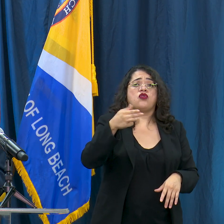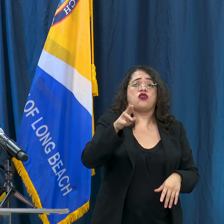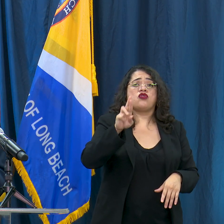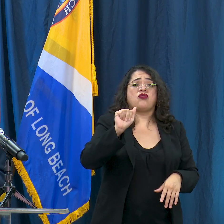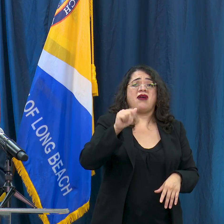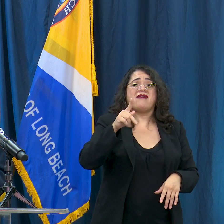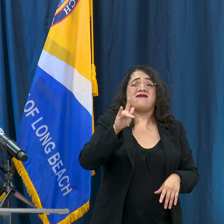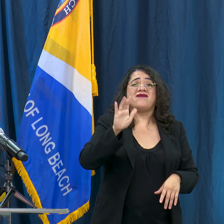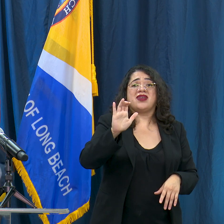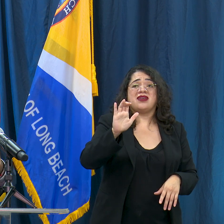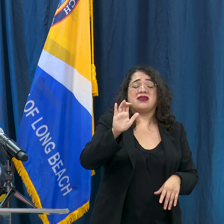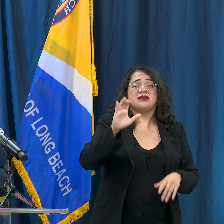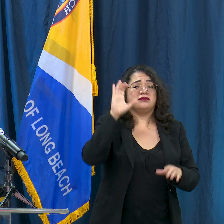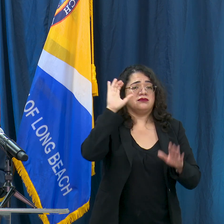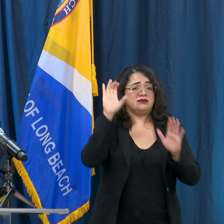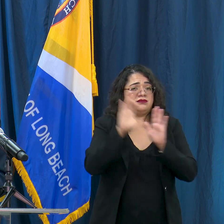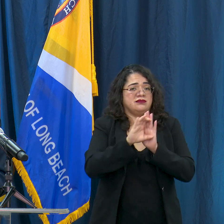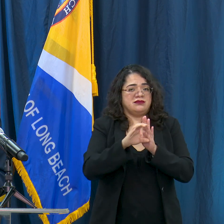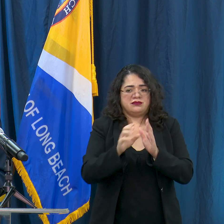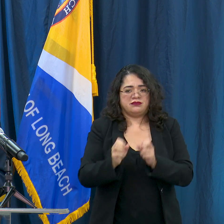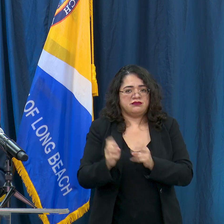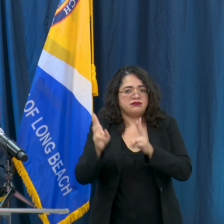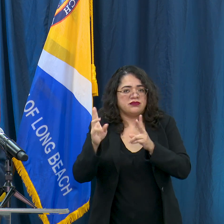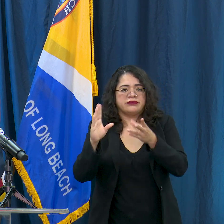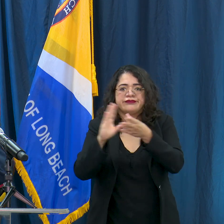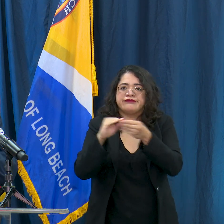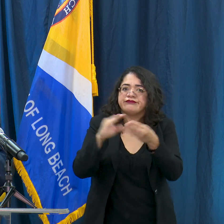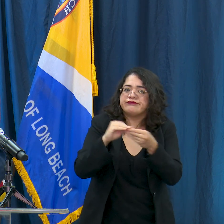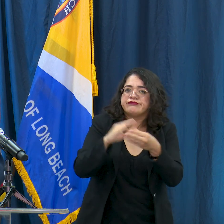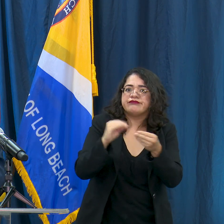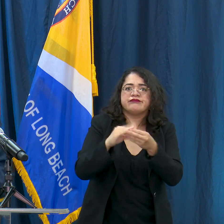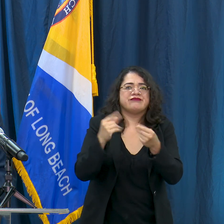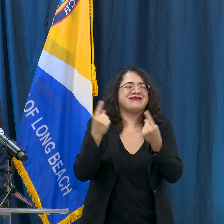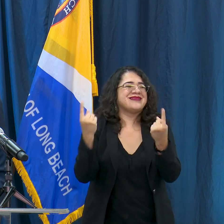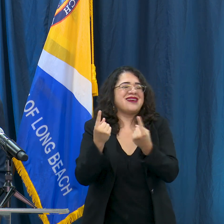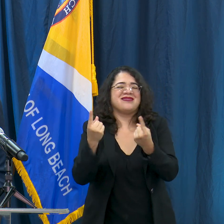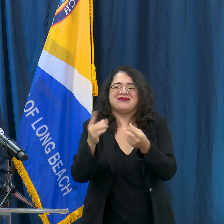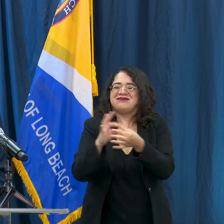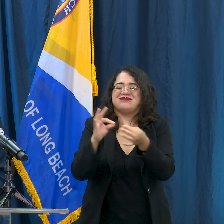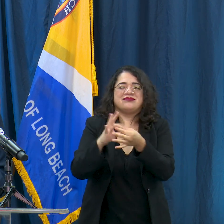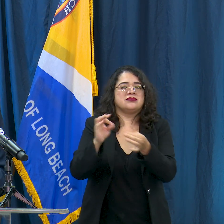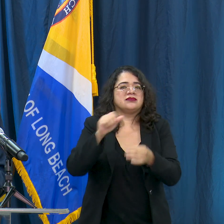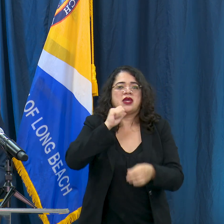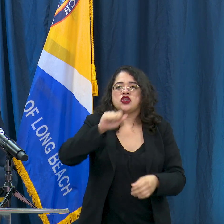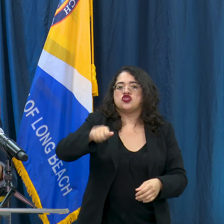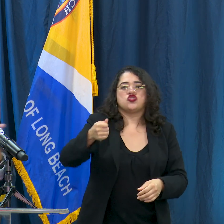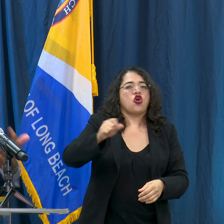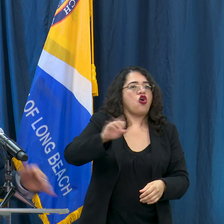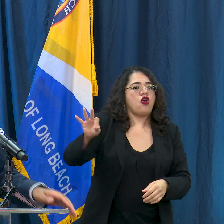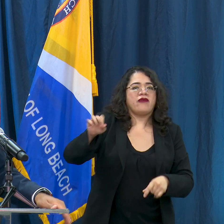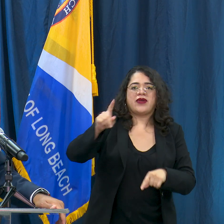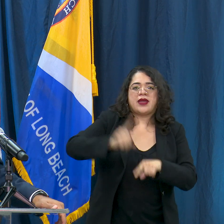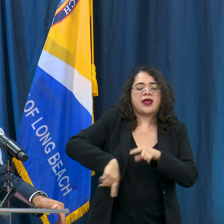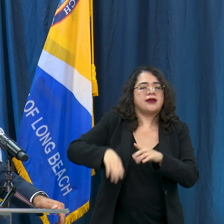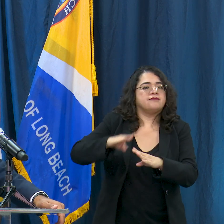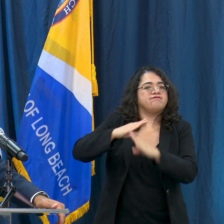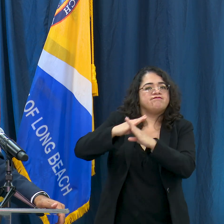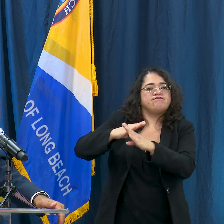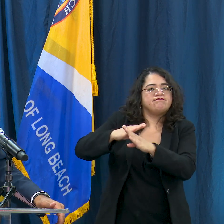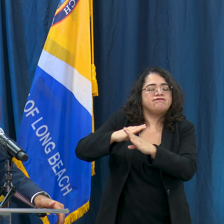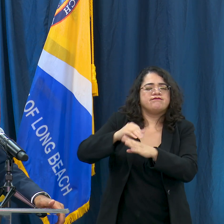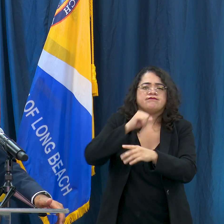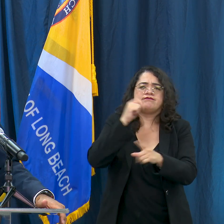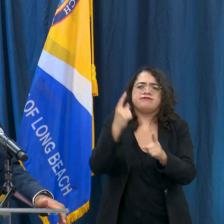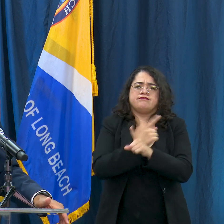with members of the public doing and saying things that were not able to be turned off and that were not